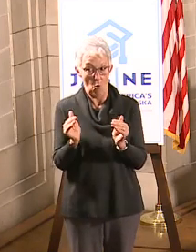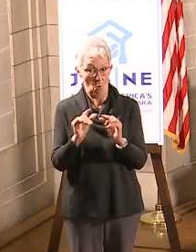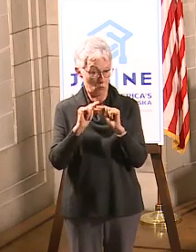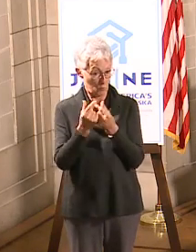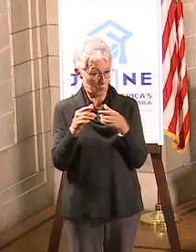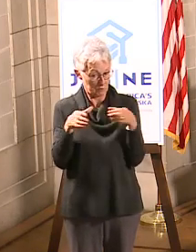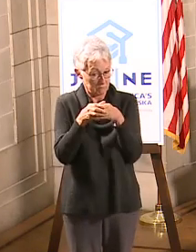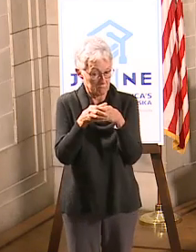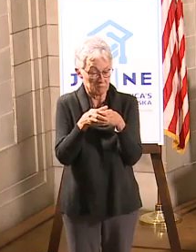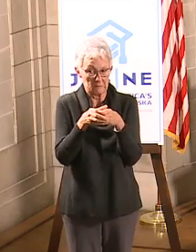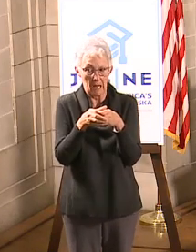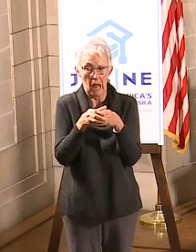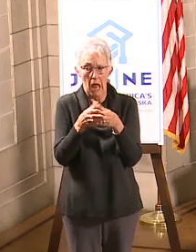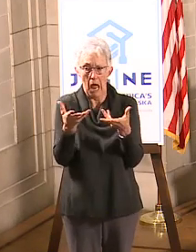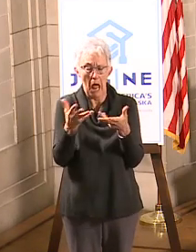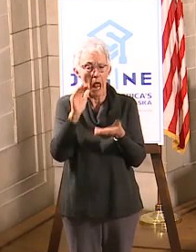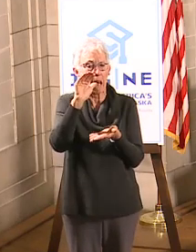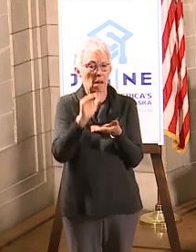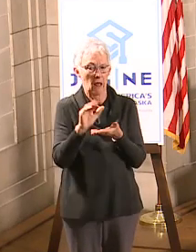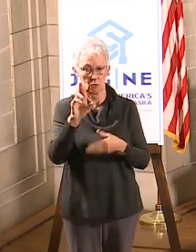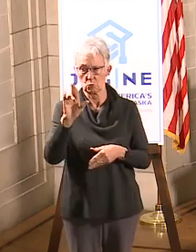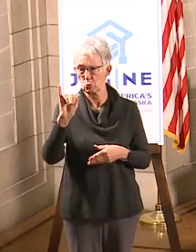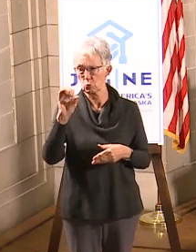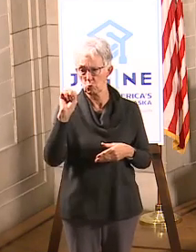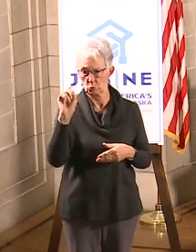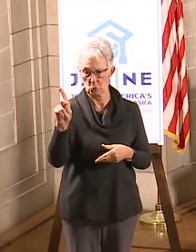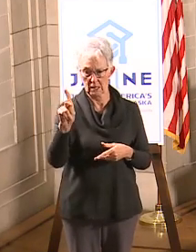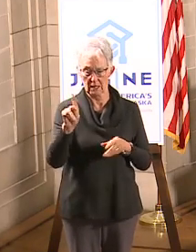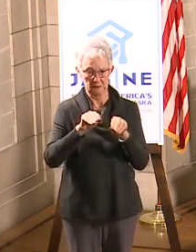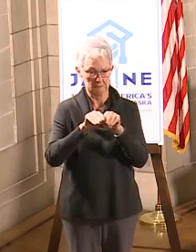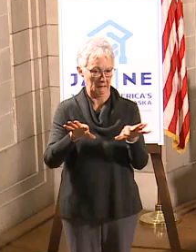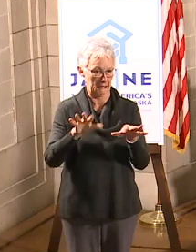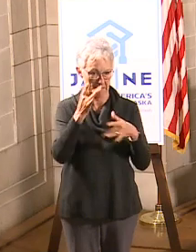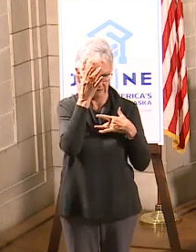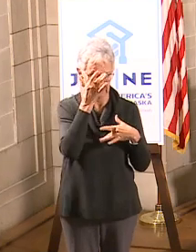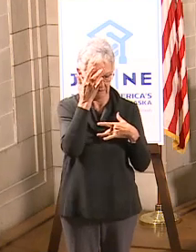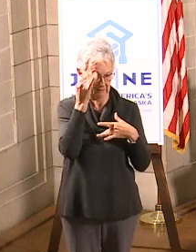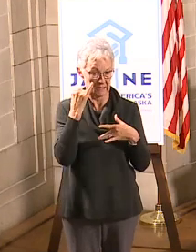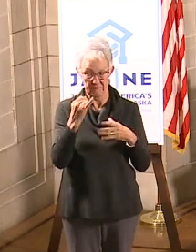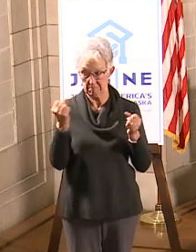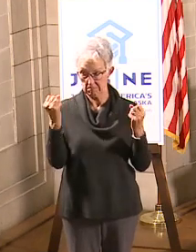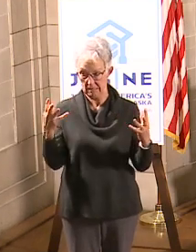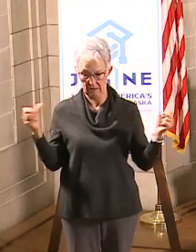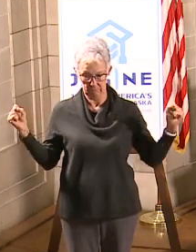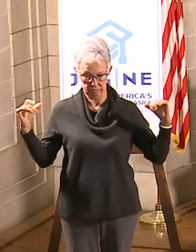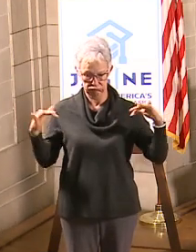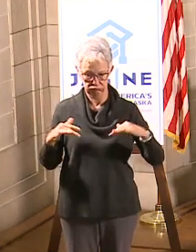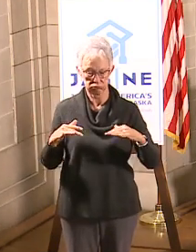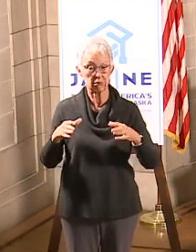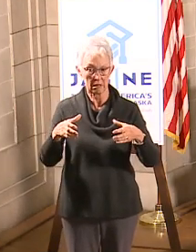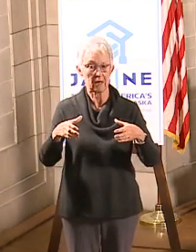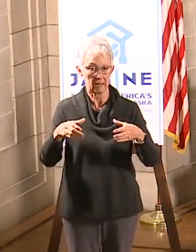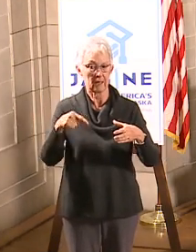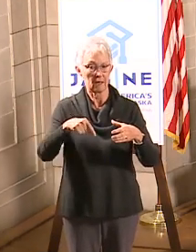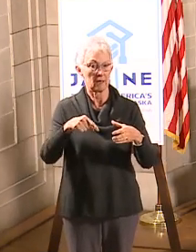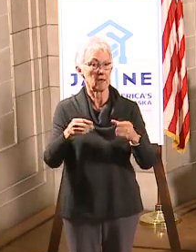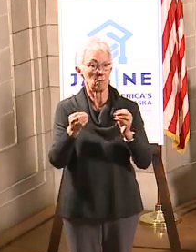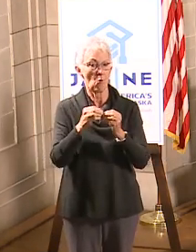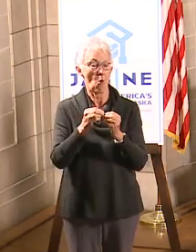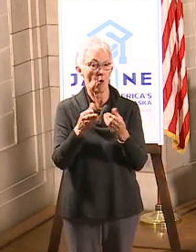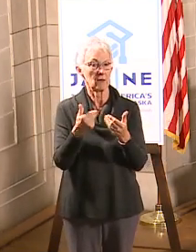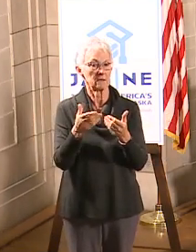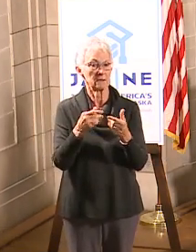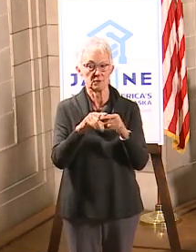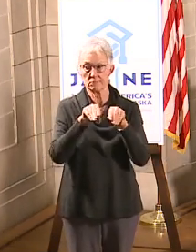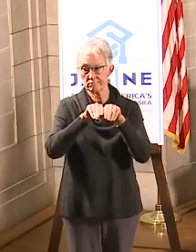opportunity for the virus to spread. So please avoid that. And then another thing that apparently I'm kind of old, don't remember this